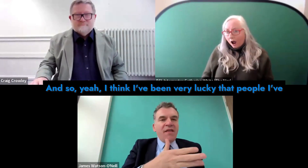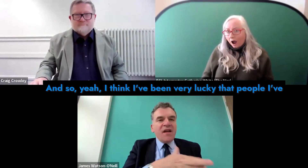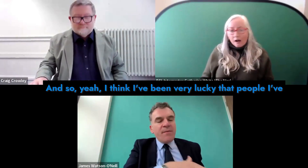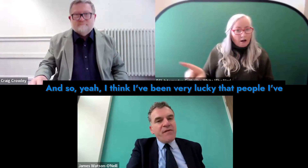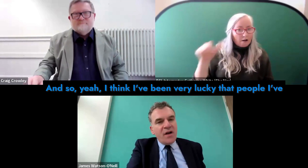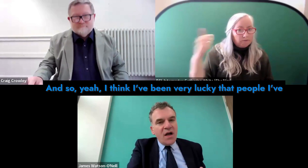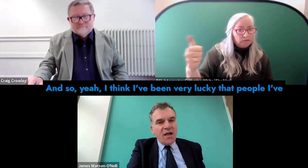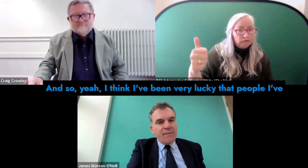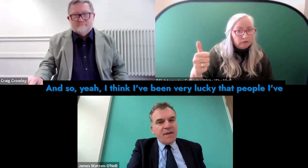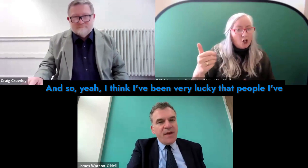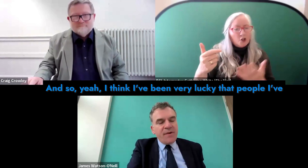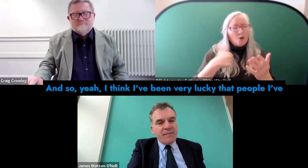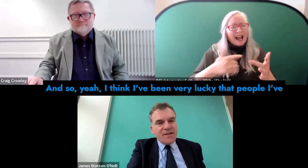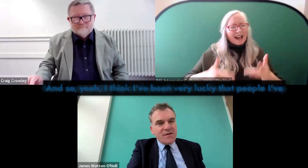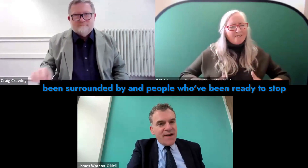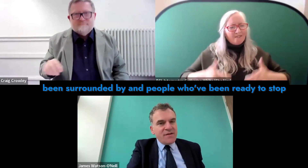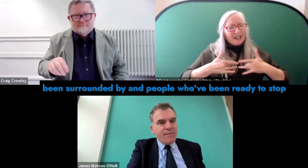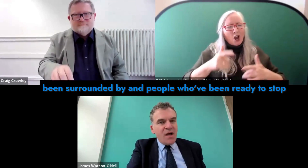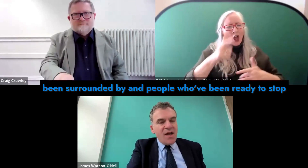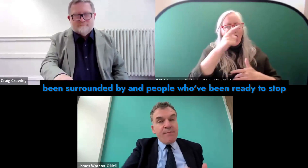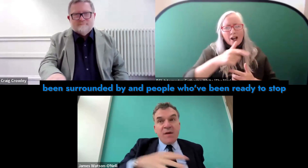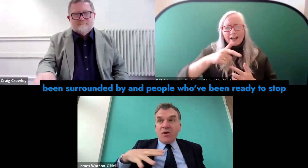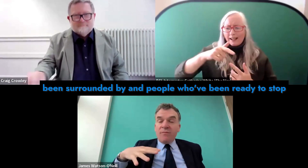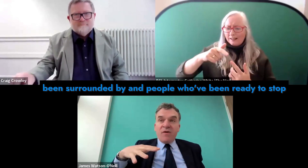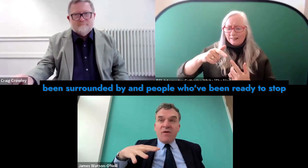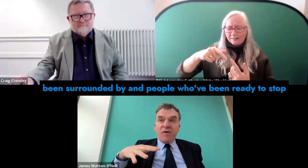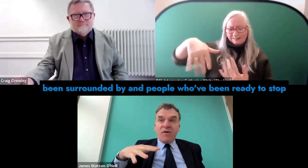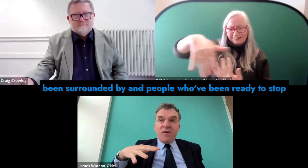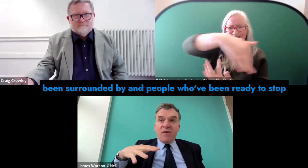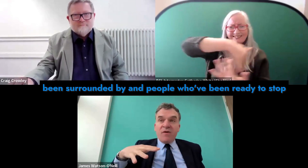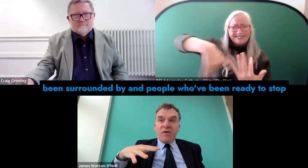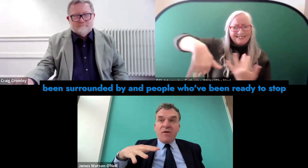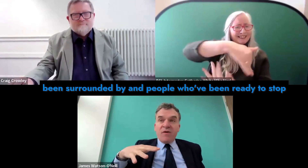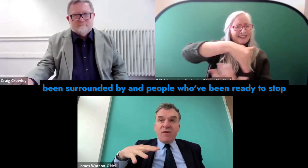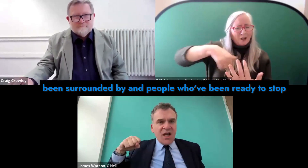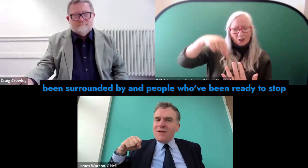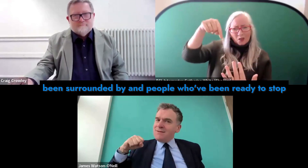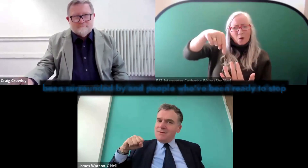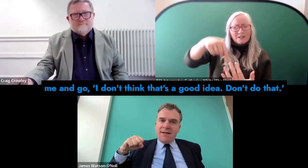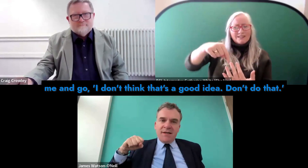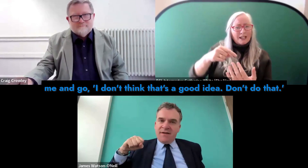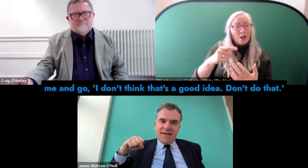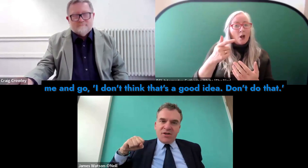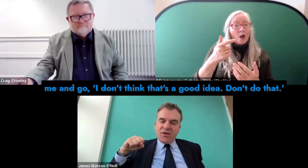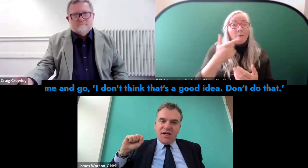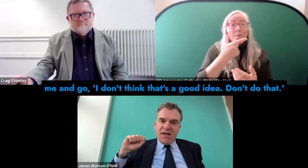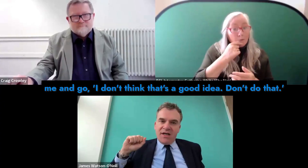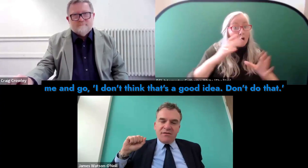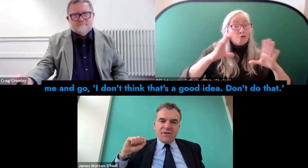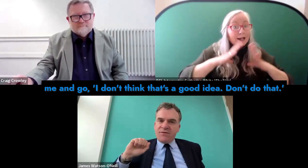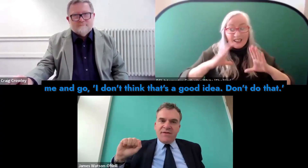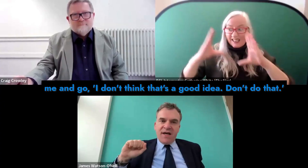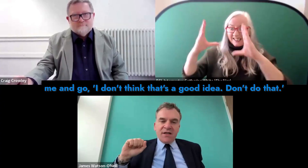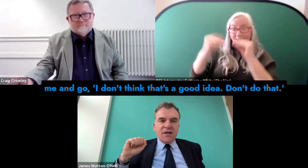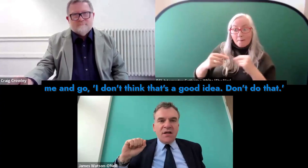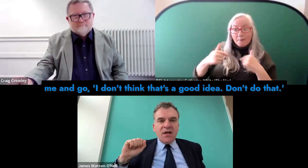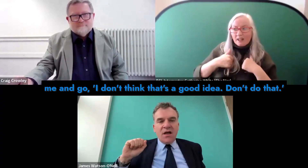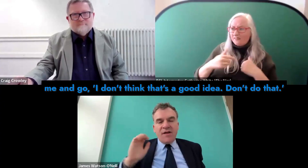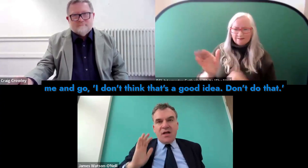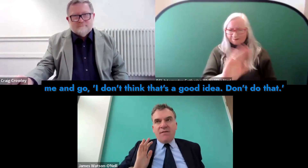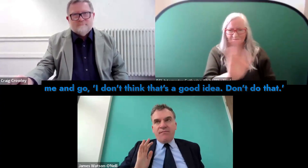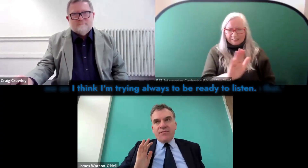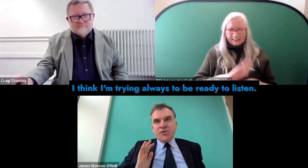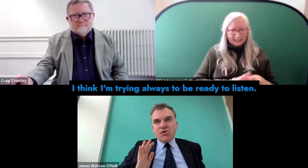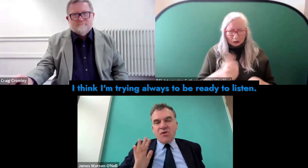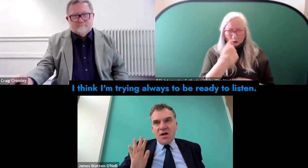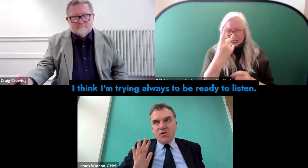And so, yeah, I think I've been very lucky that the people I've been surrounded by, and people who've been ready to stop me and go, I don't think that's a good idea. Don't do